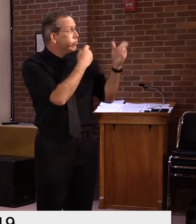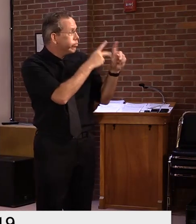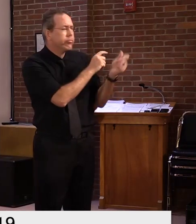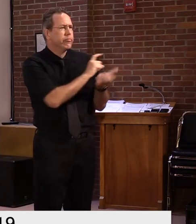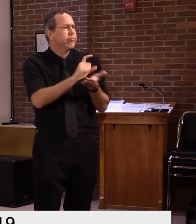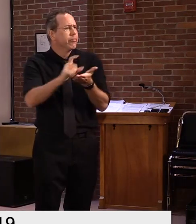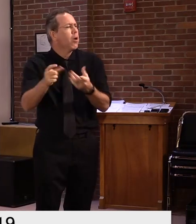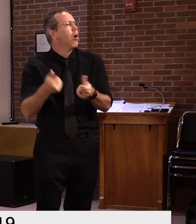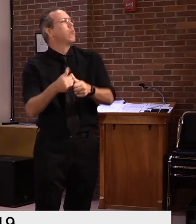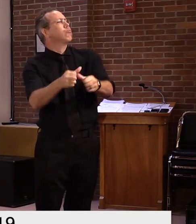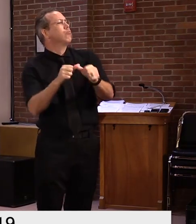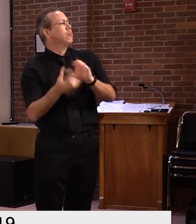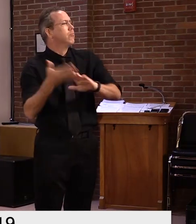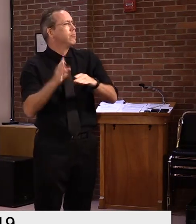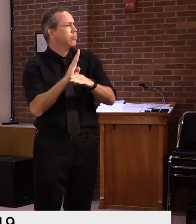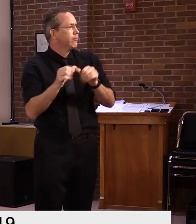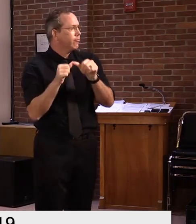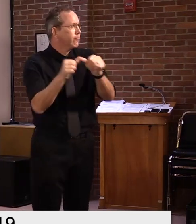over to the governor.